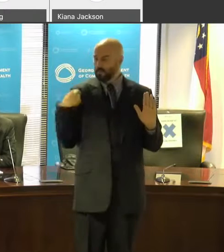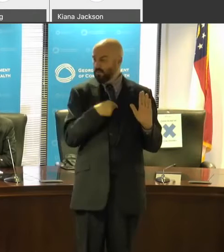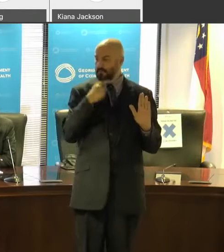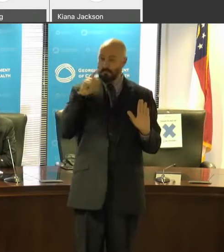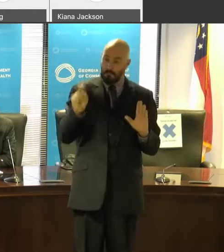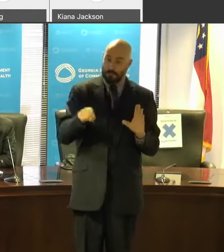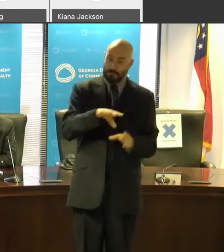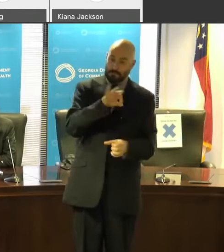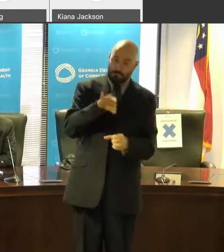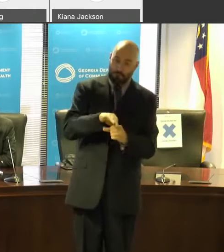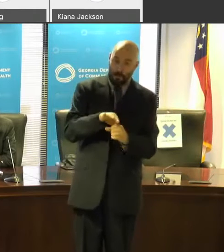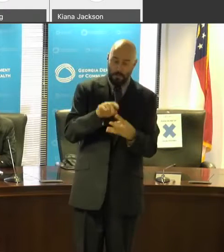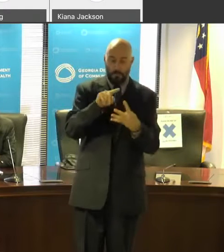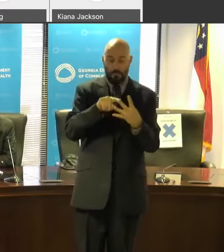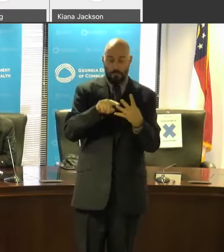on.